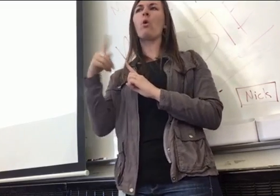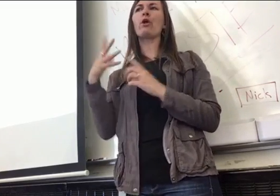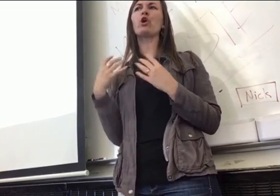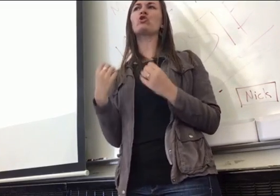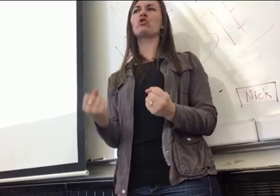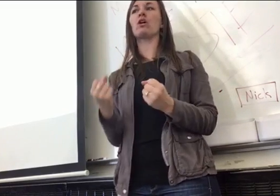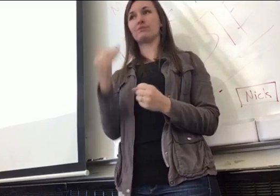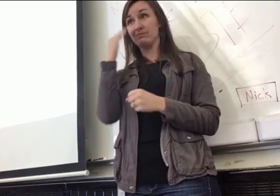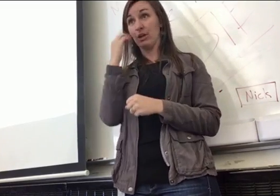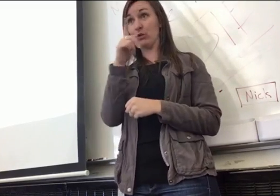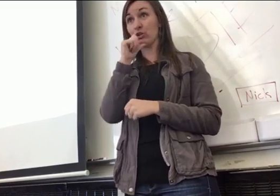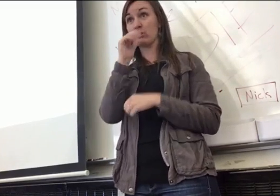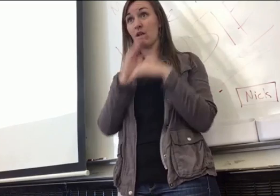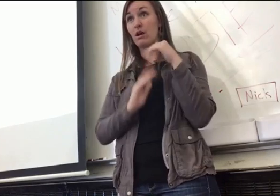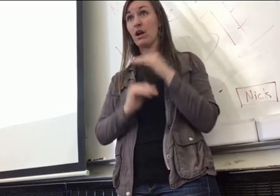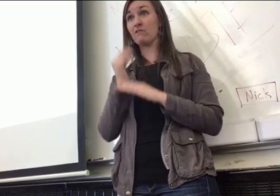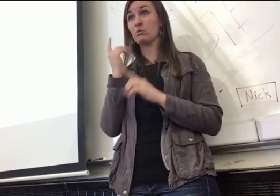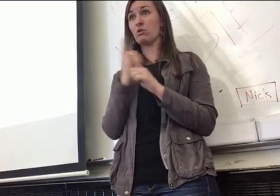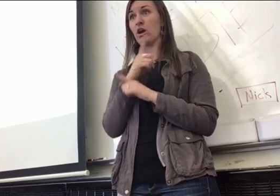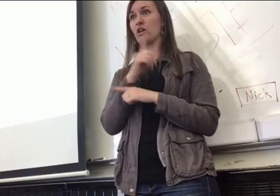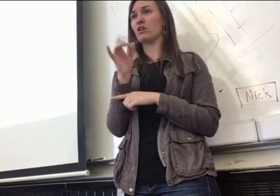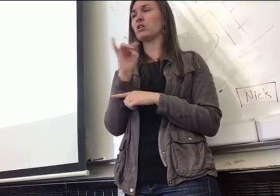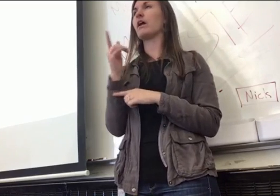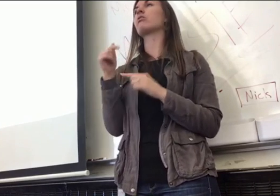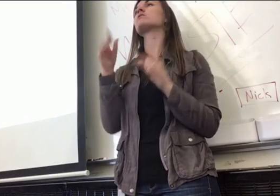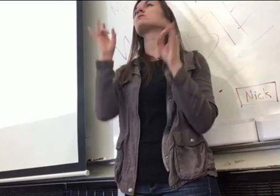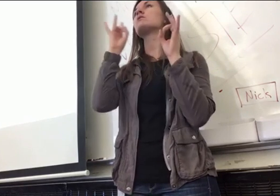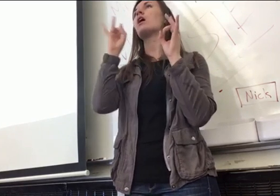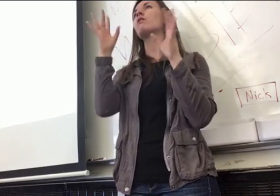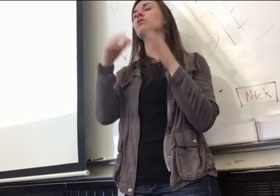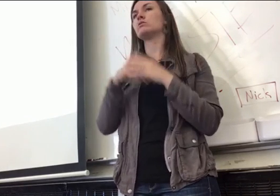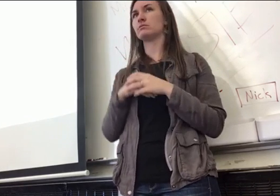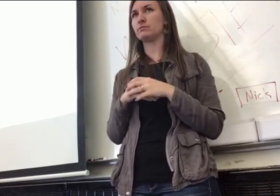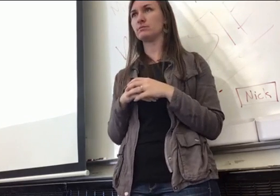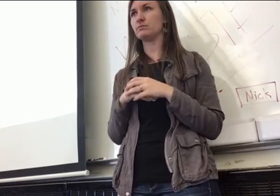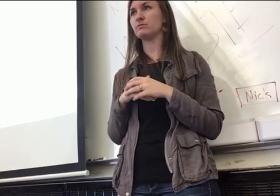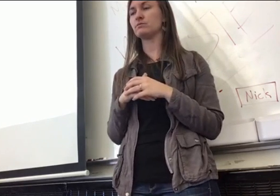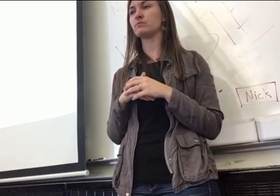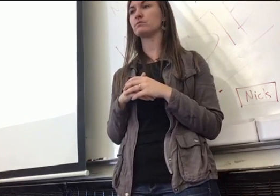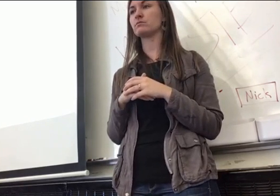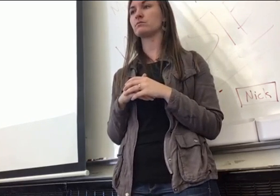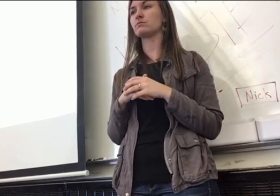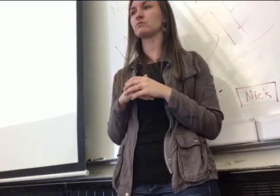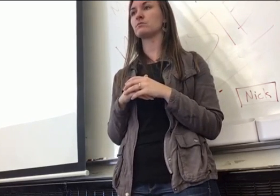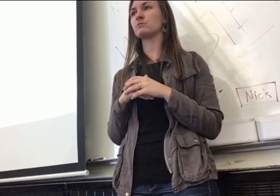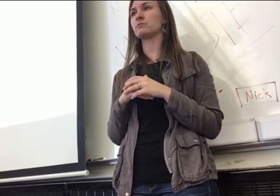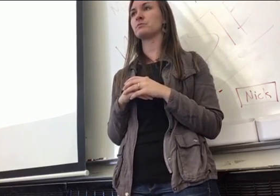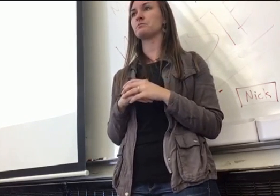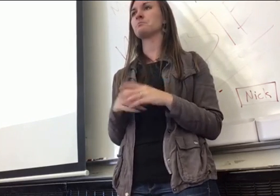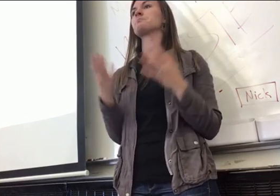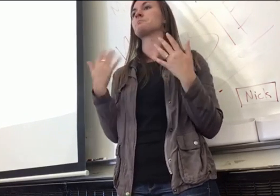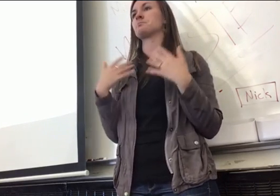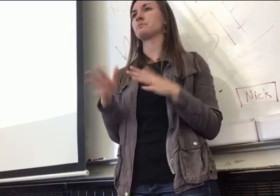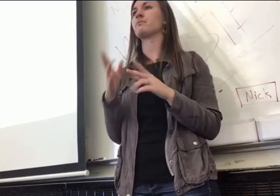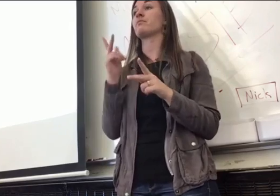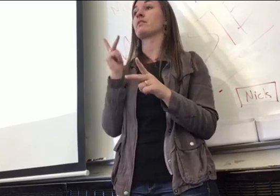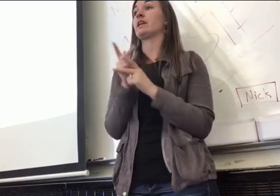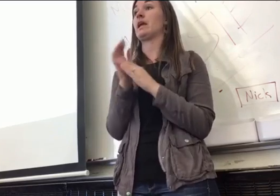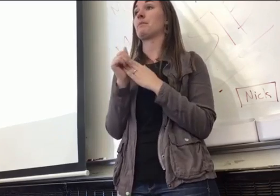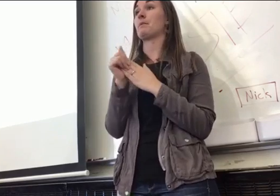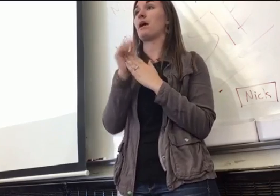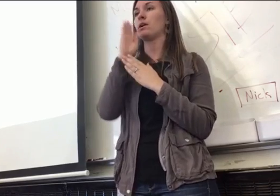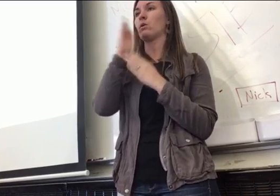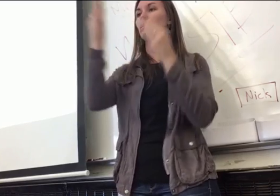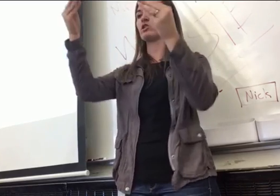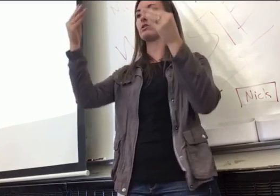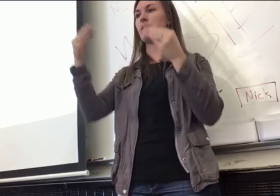I know you're all really uncomfortable, right? You're like, this is the worst thing I've ever done in my life. So, You're going to go back to your seats. Keep this with you because we'll just pass them to